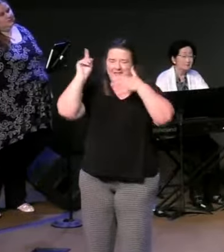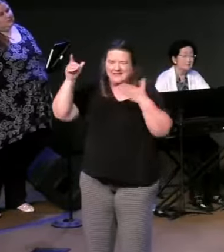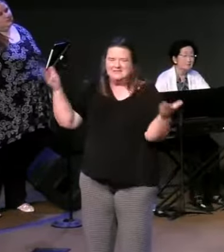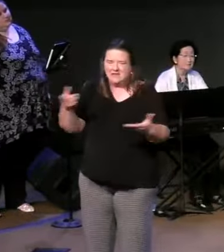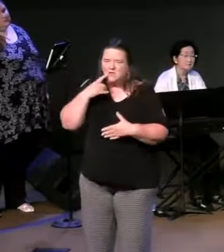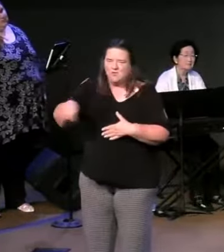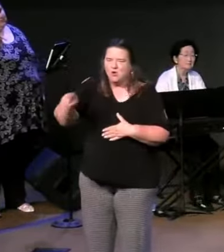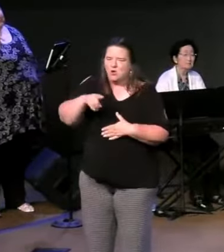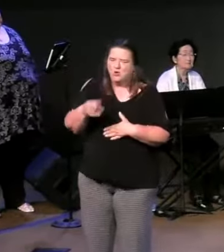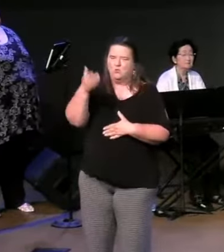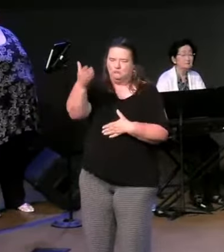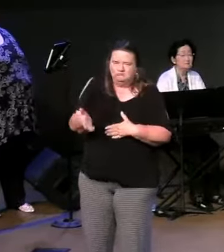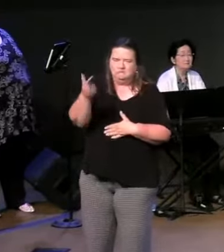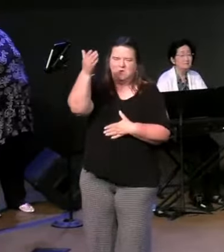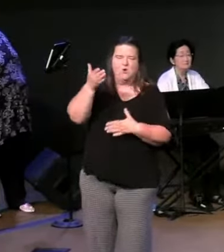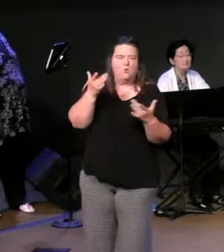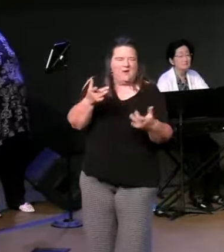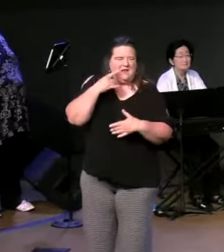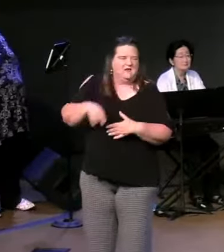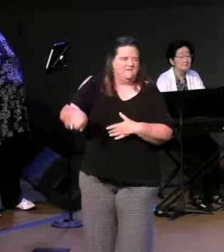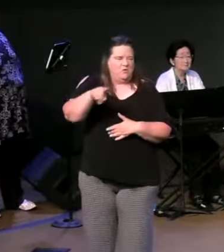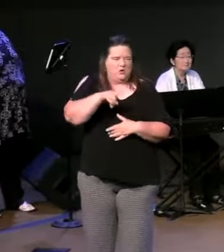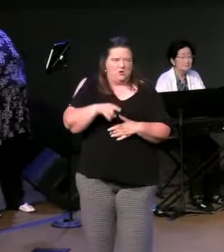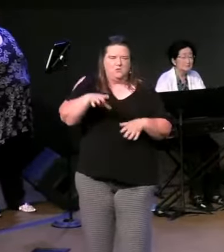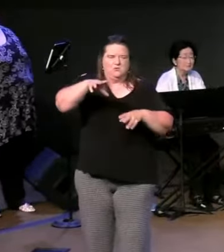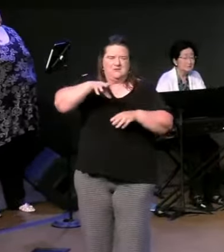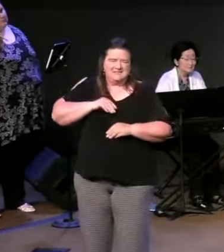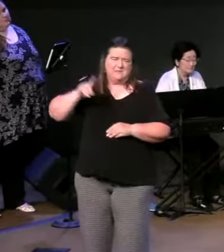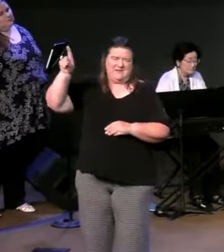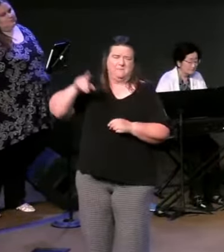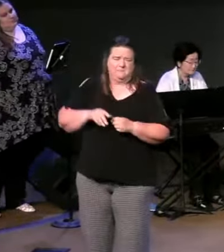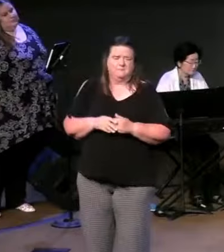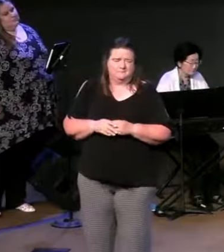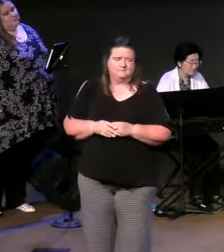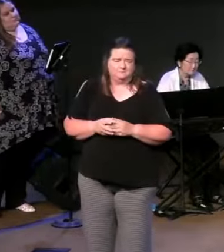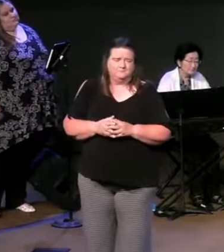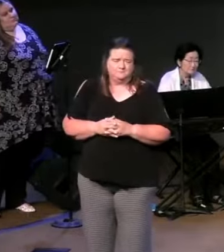for you, waiting for you to accept him.